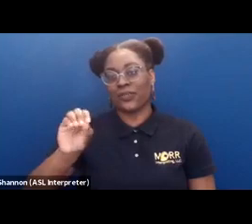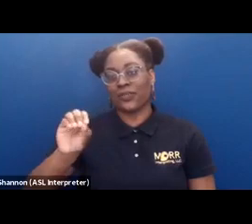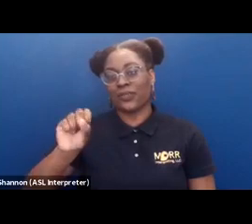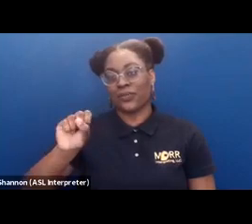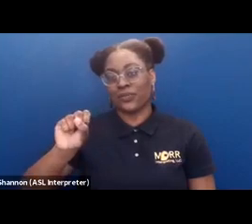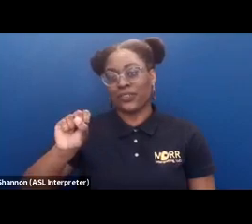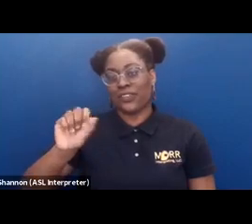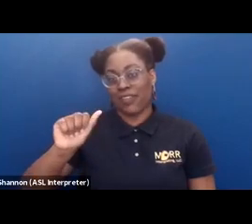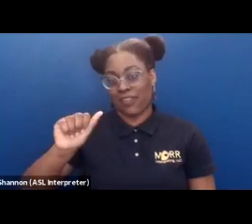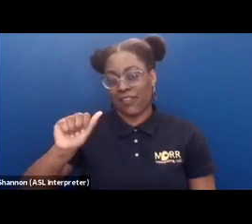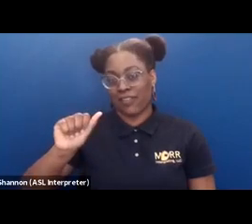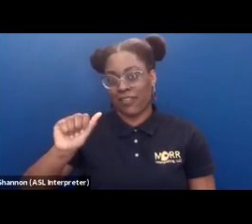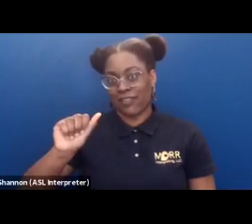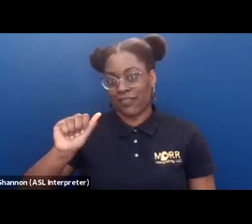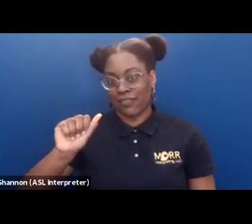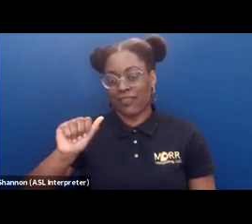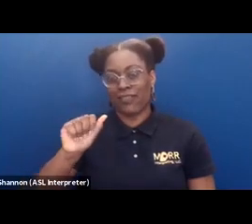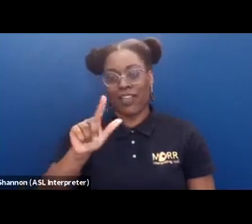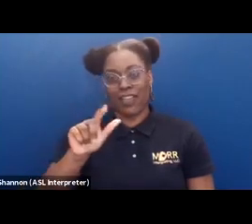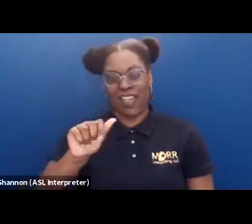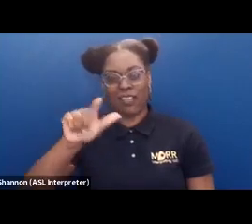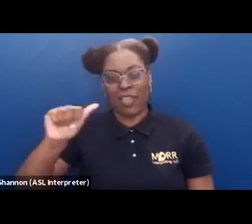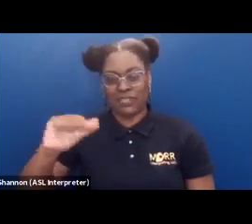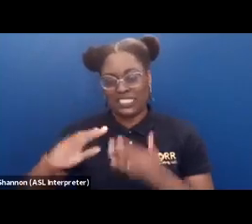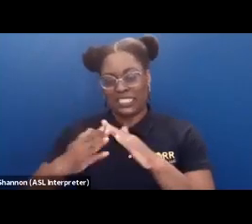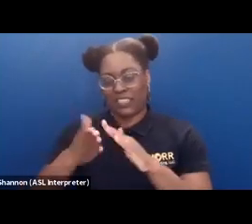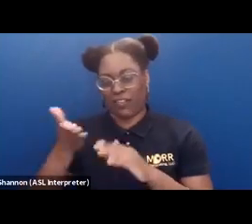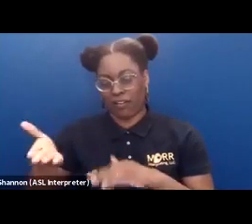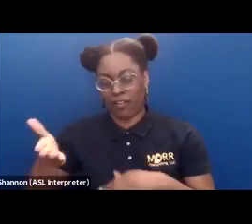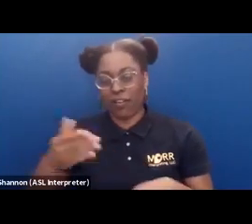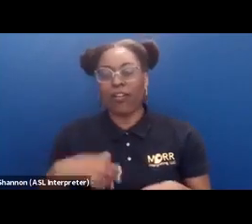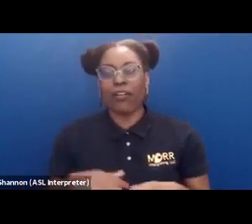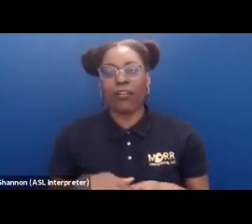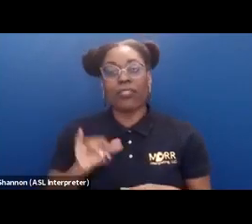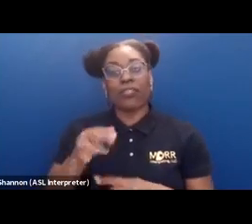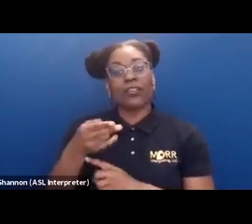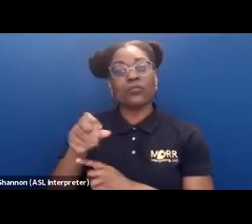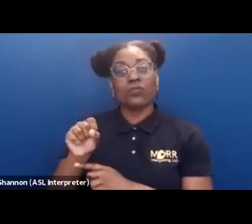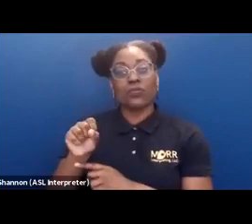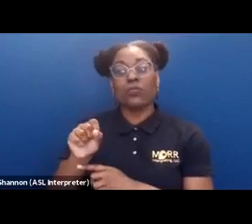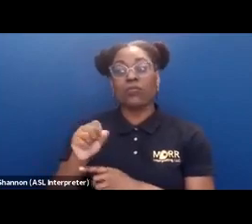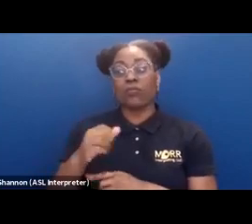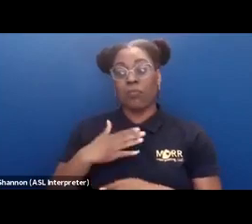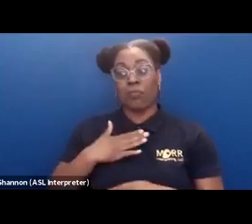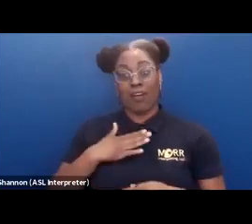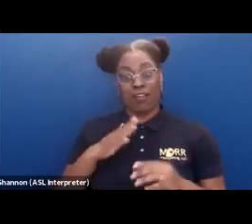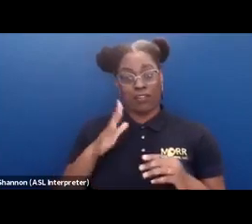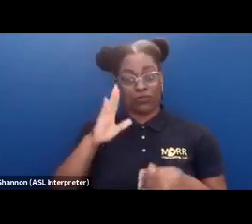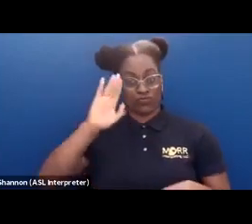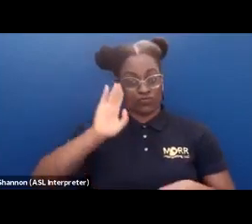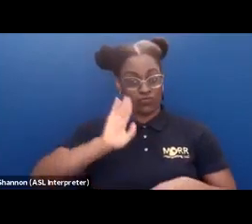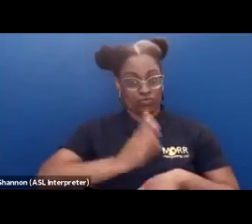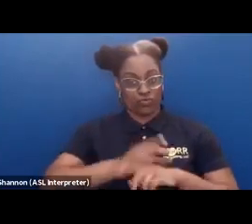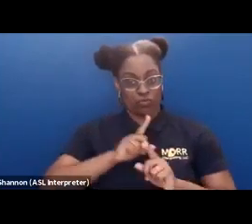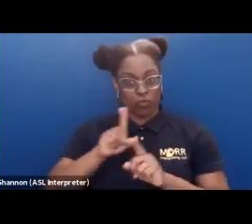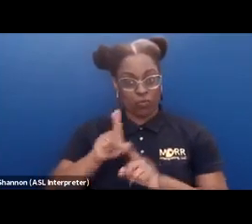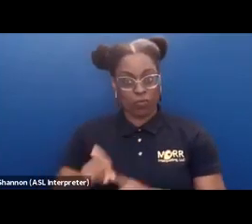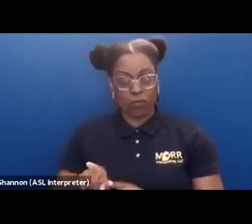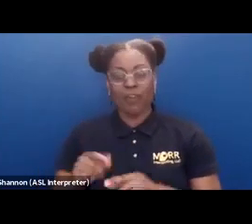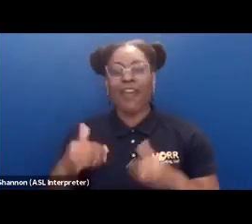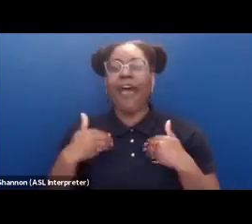Tuscaloosa, Alabama, which has more, and the school my daughter goes to has more than 80%